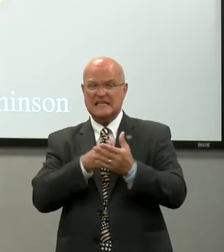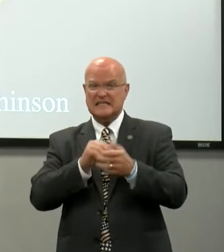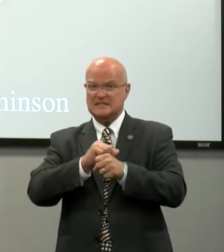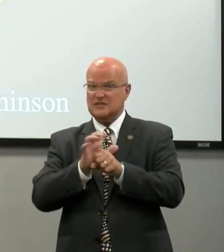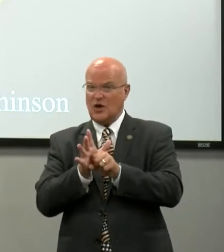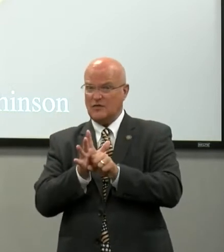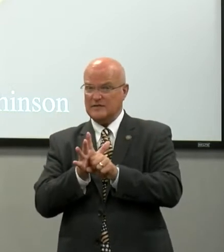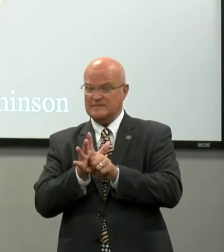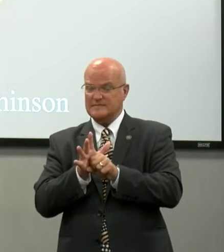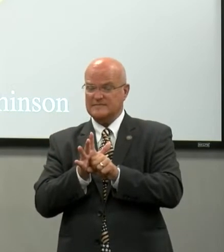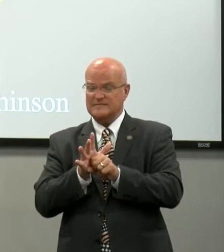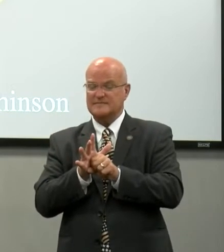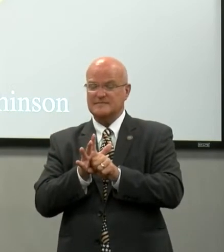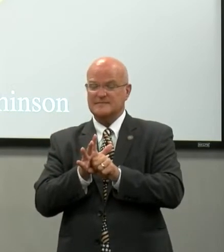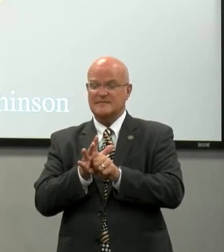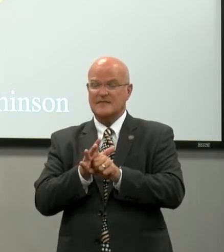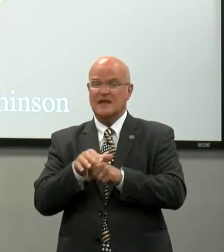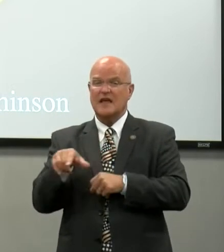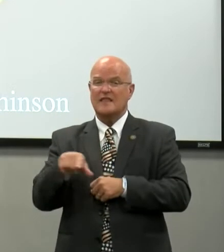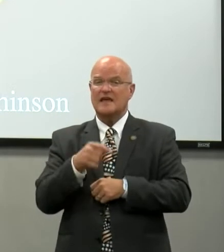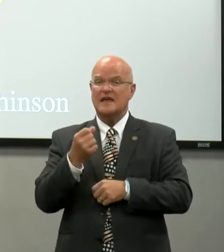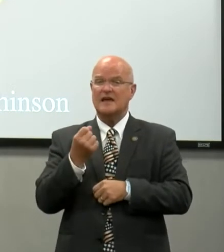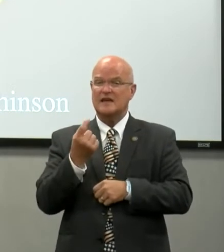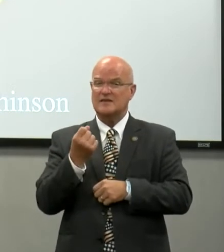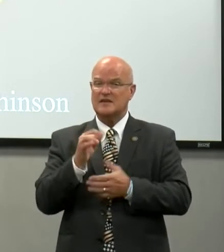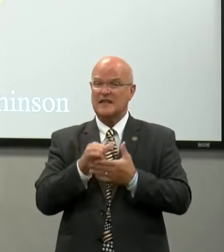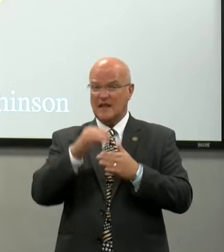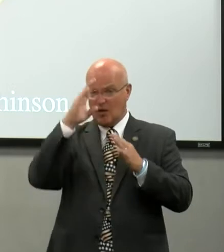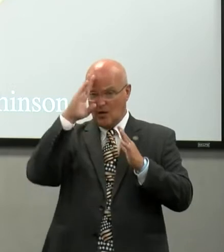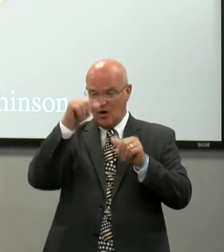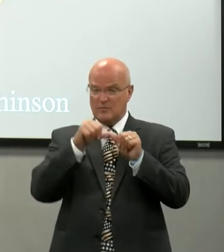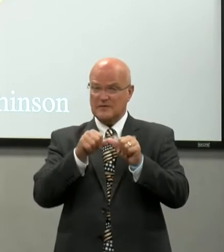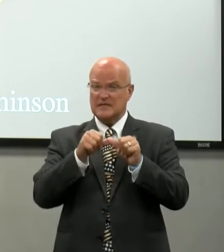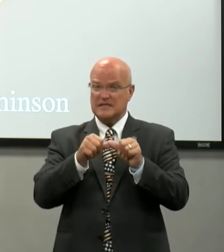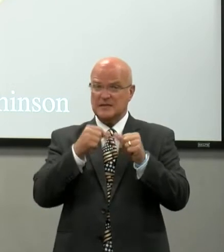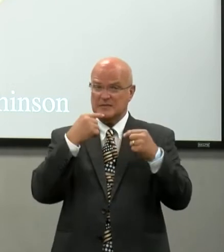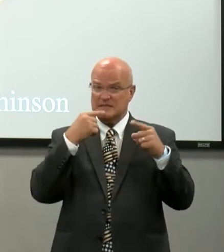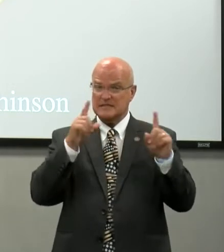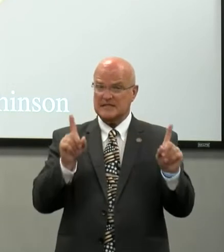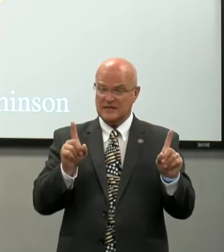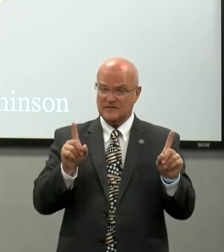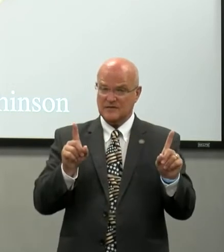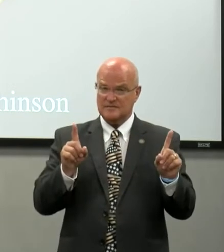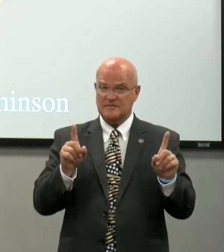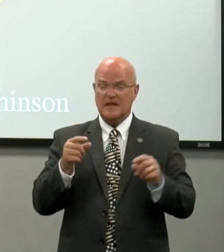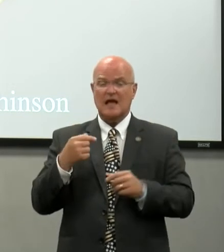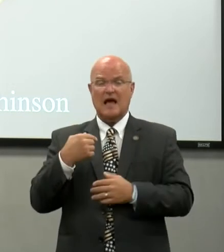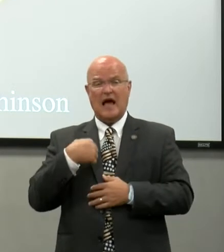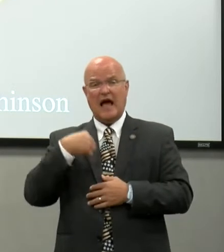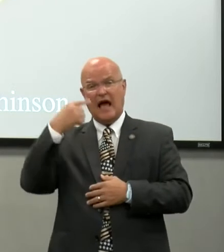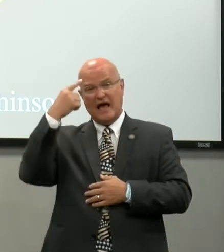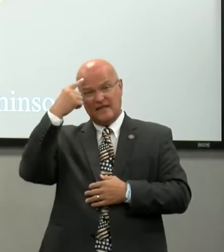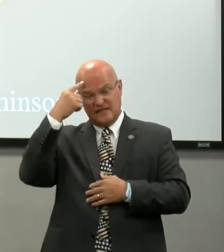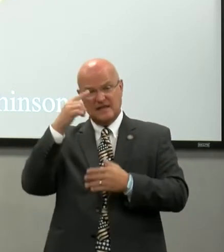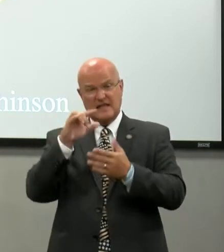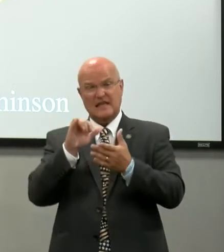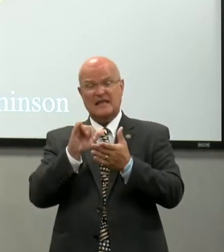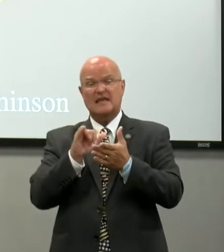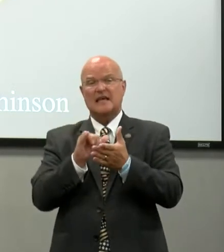So they understand that. We hope that they continue to be successful. I think that's a